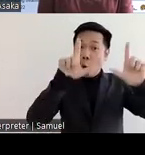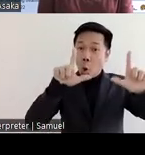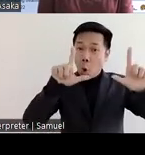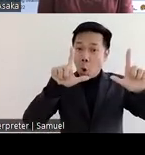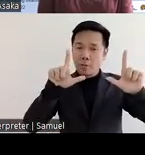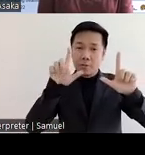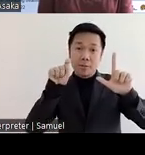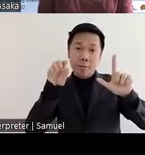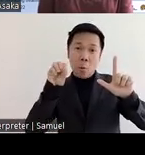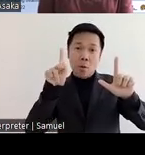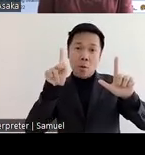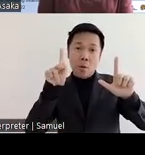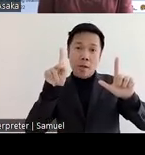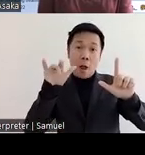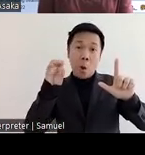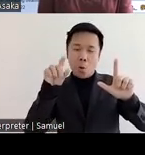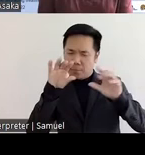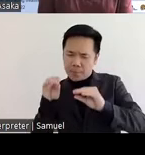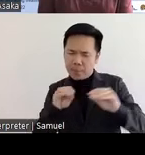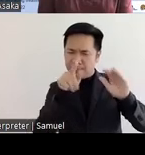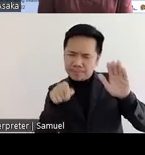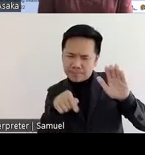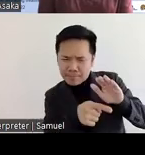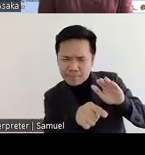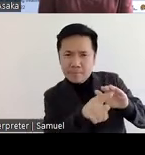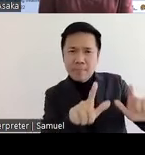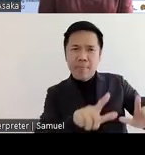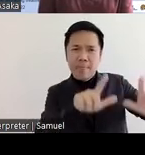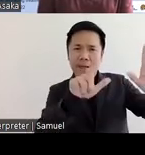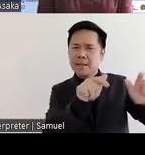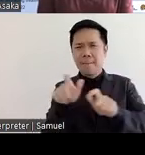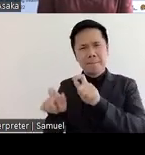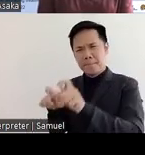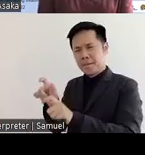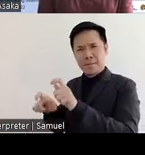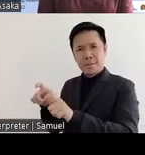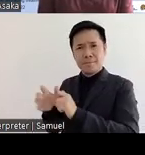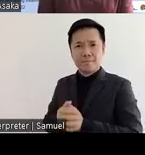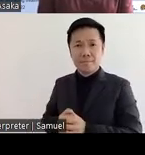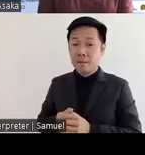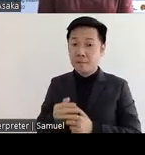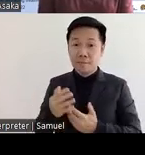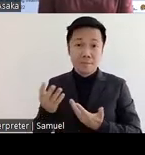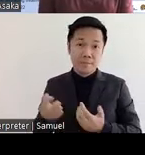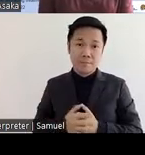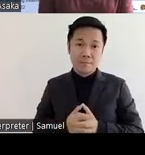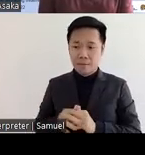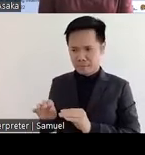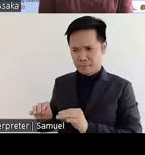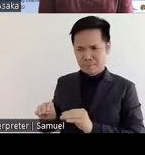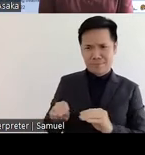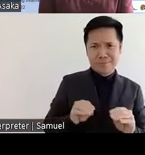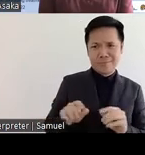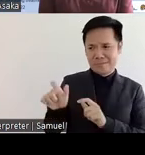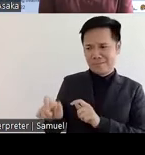treatment of disabled people living there was already horrible, and the residents feared that by moving far away from the